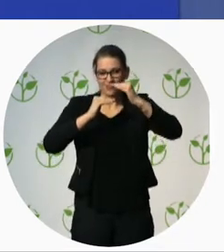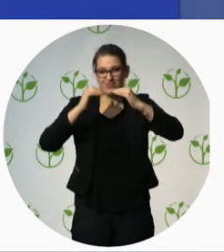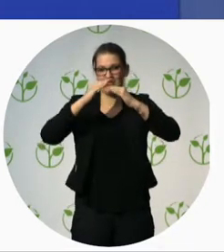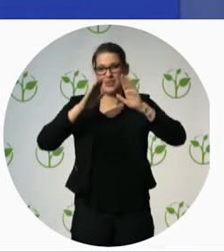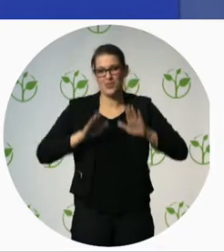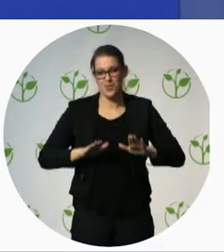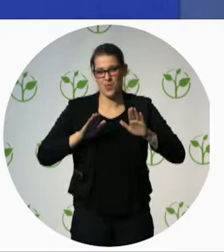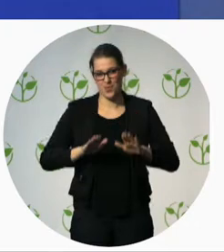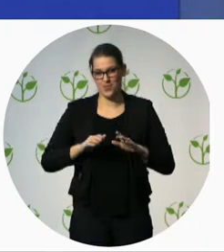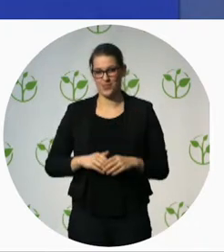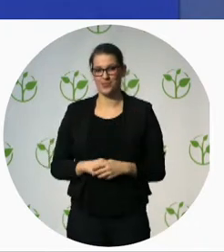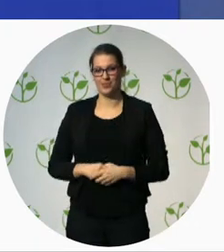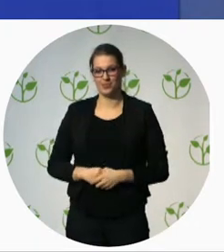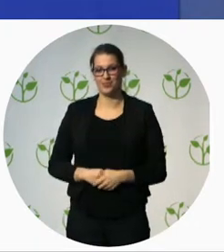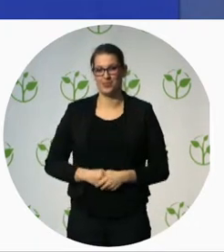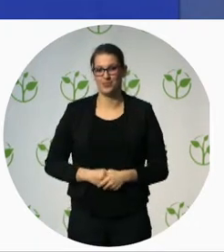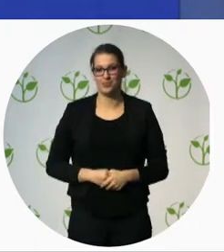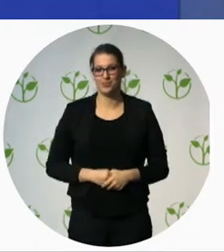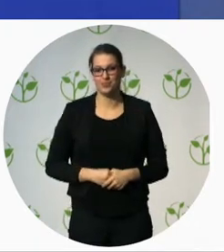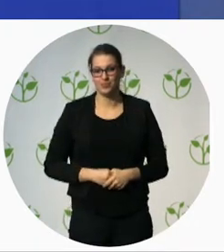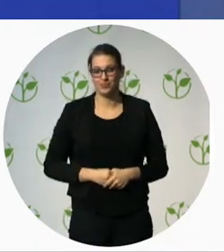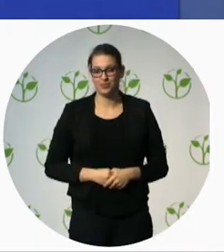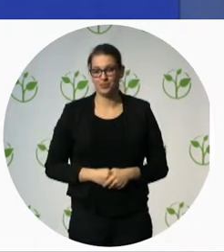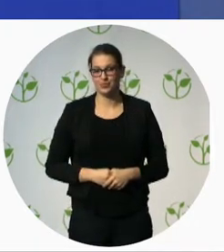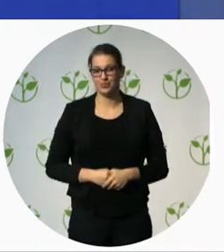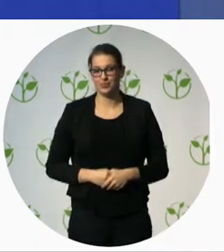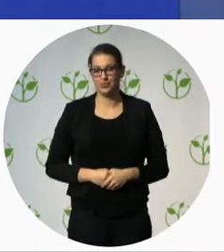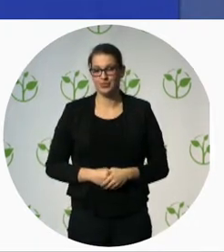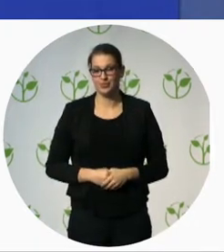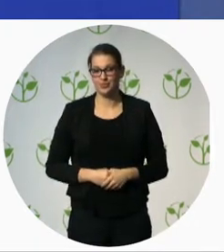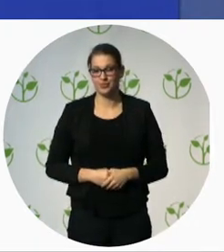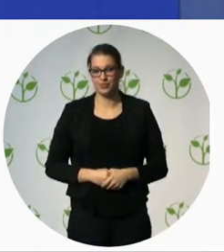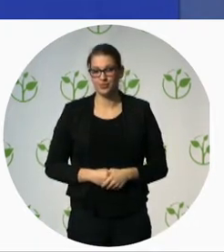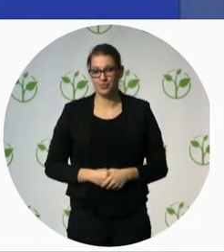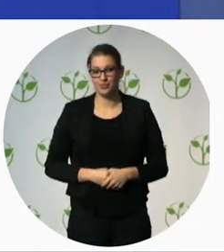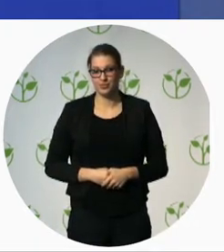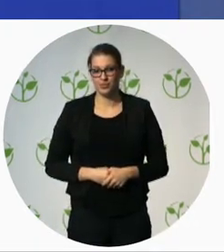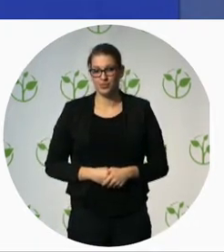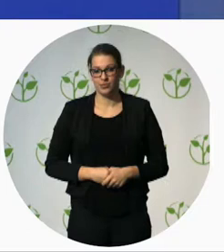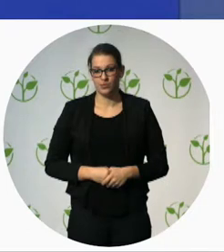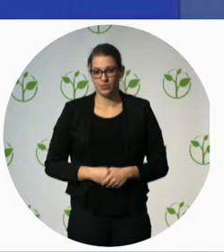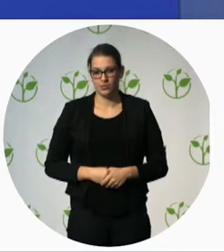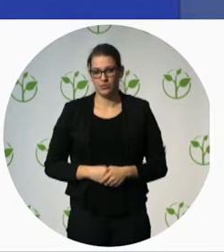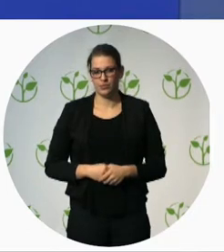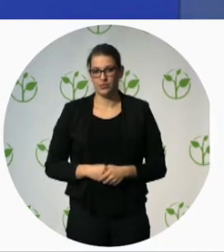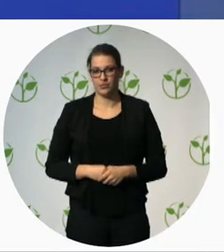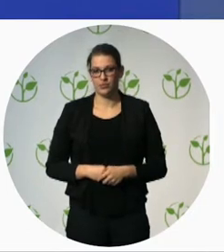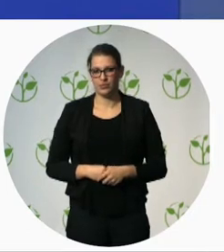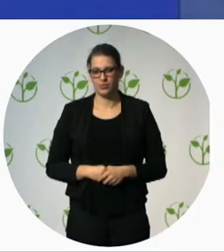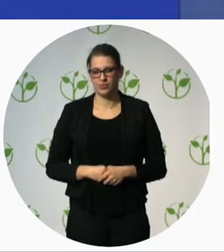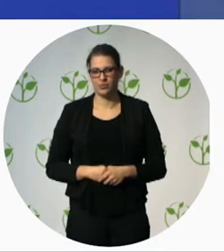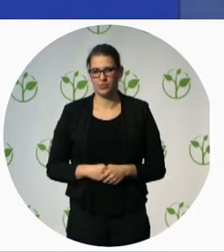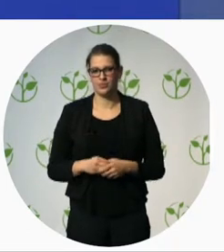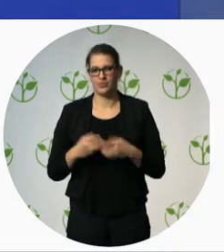in discussions with the three European legislators, co-legislators. The Commission made